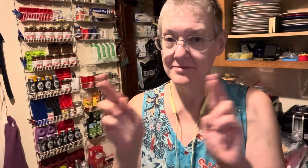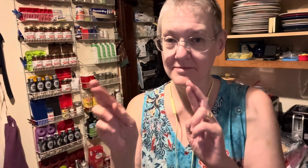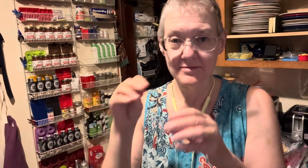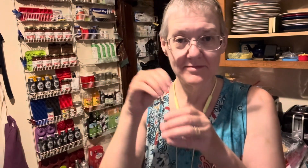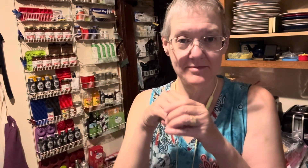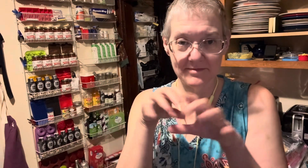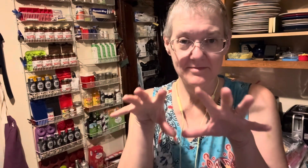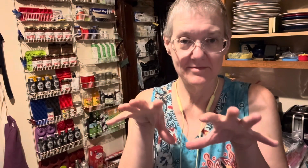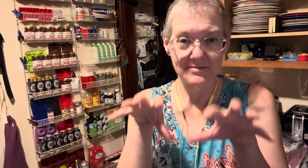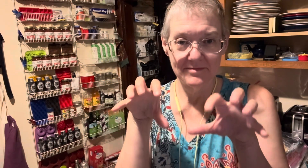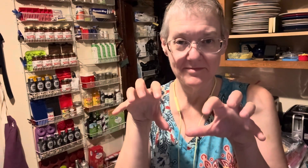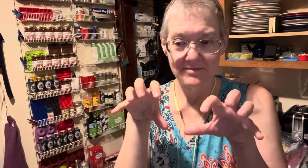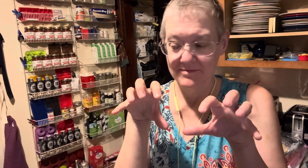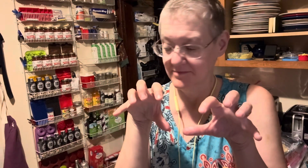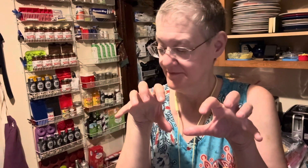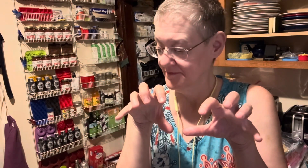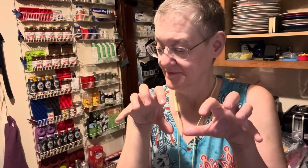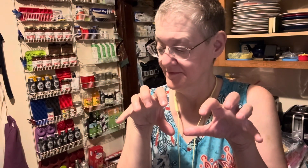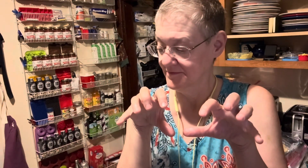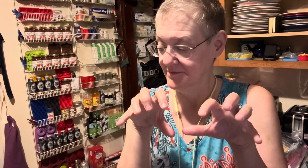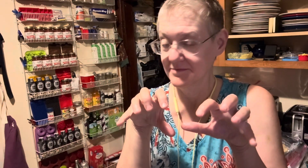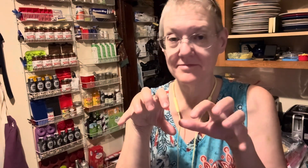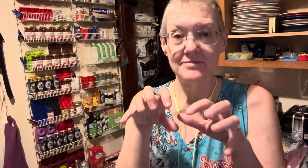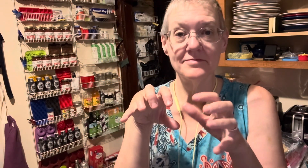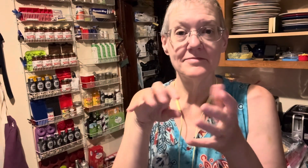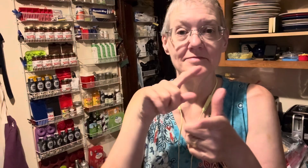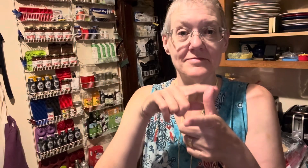I keep it ready to go in the freezer.